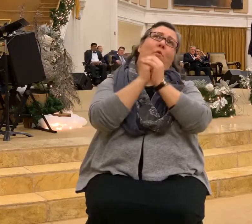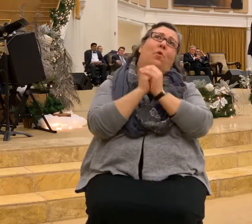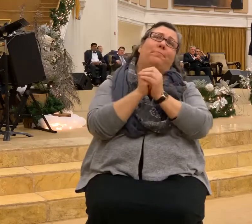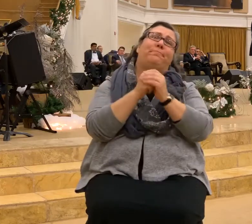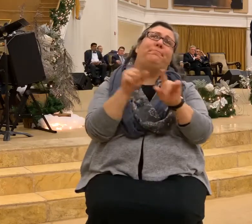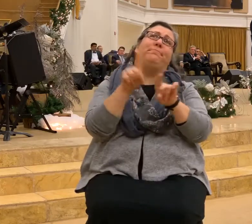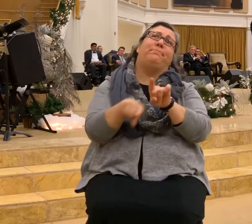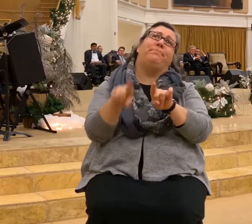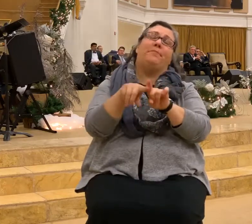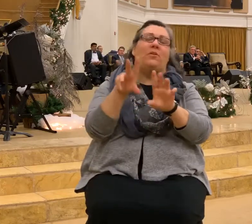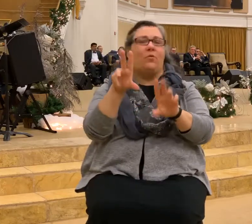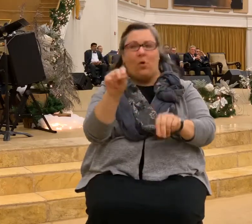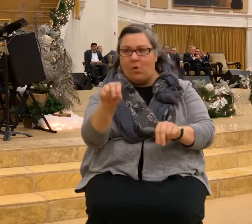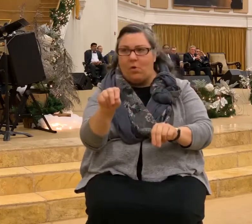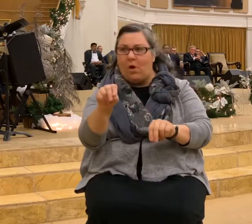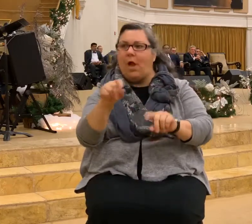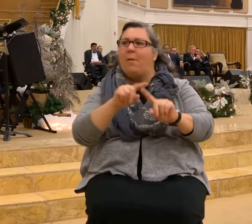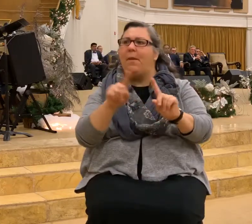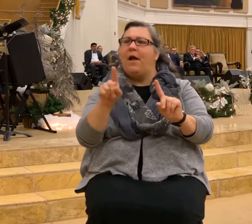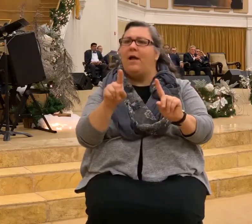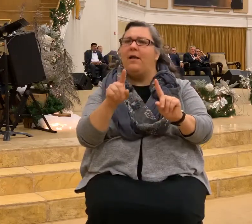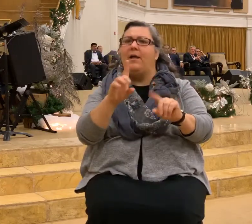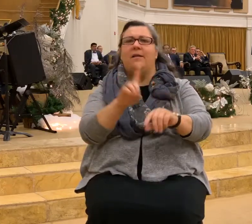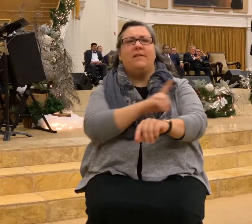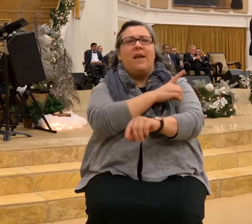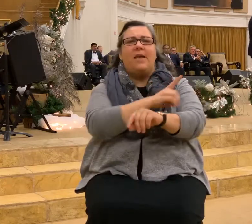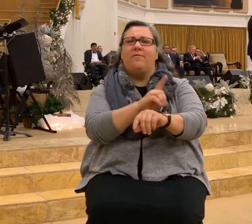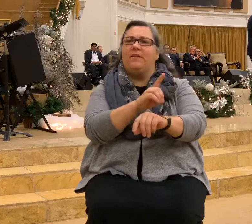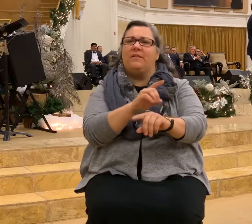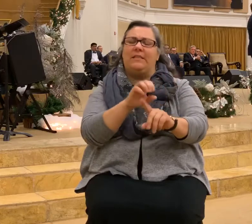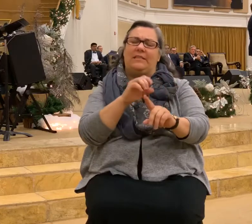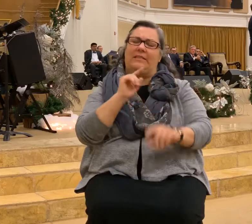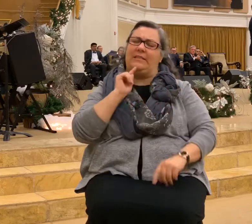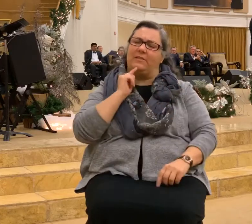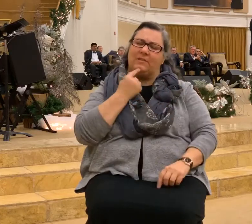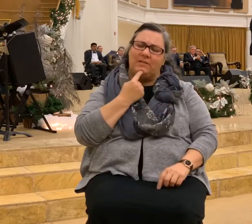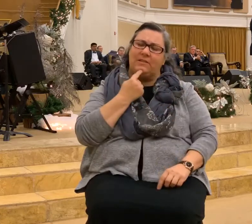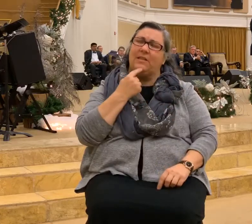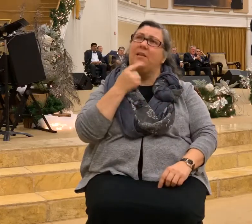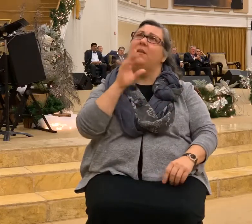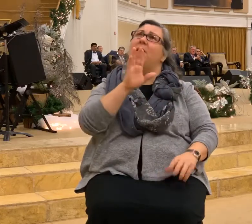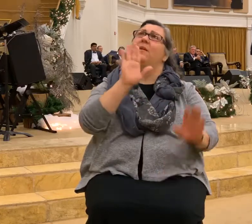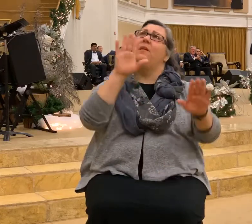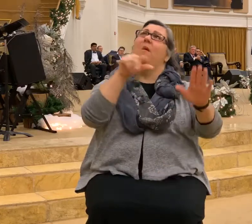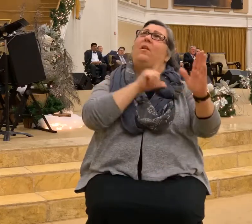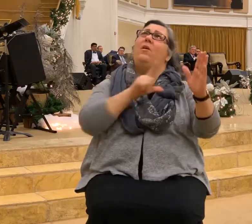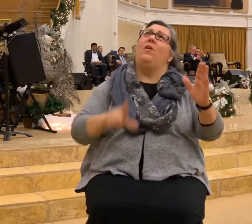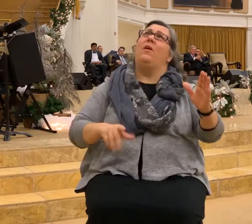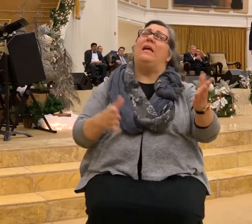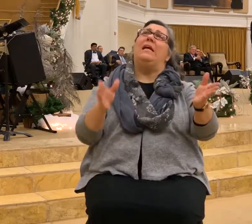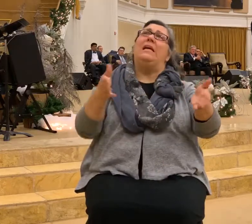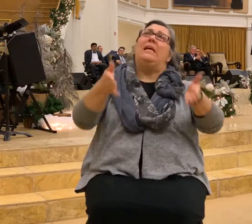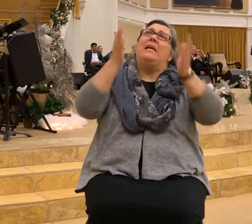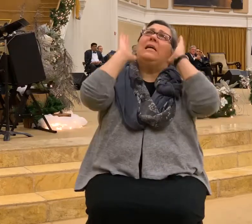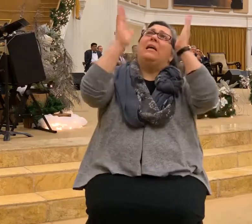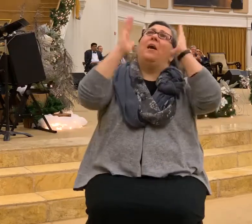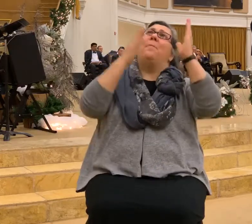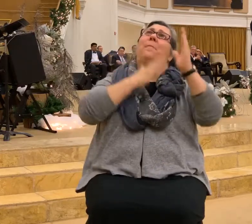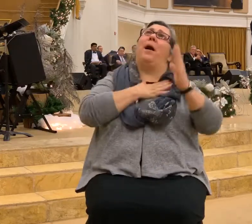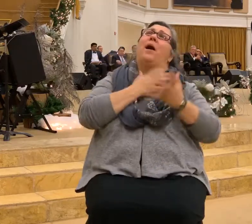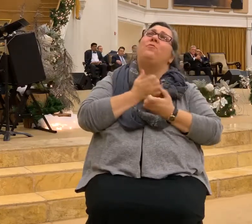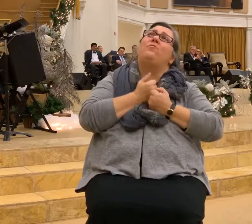But he says from a point of desperation, "Hear my cry, O